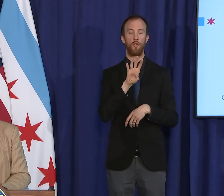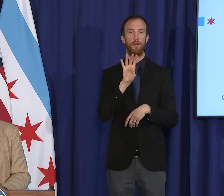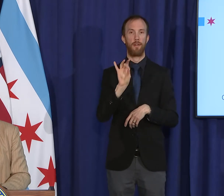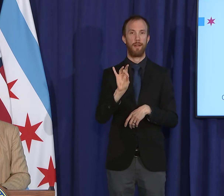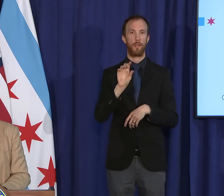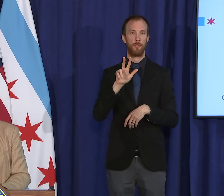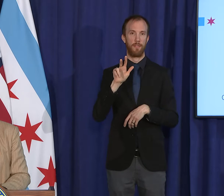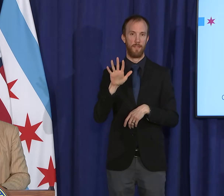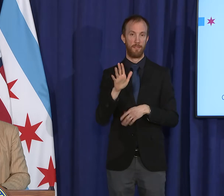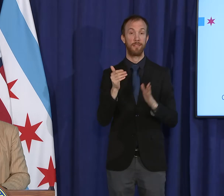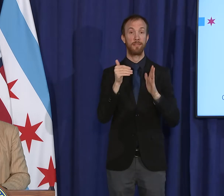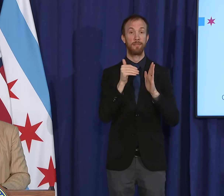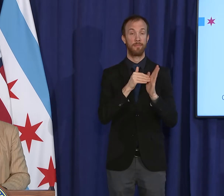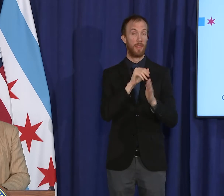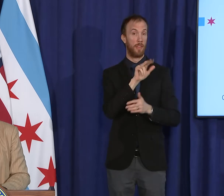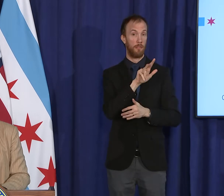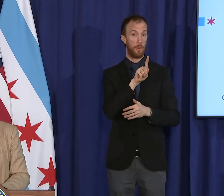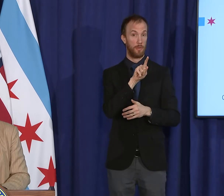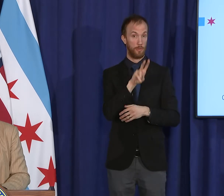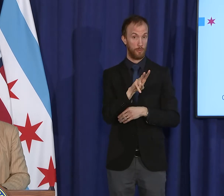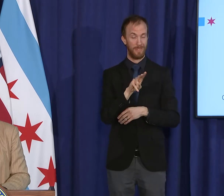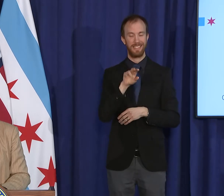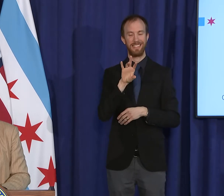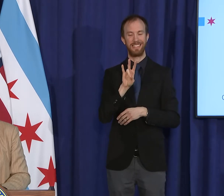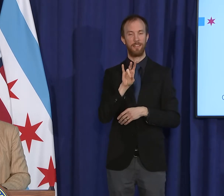312-746-4835. That's